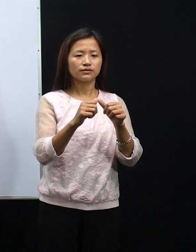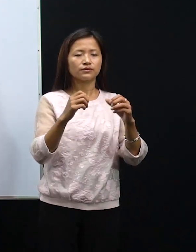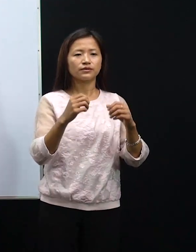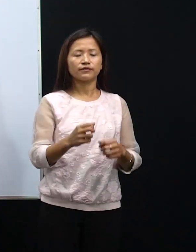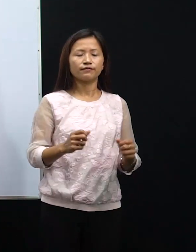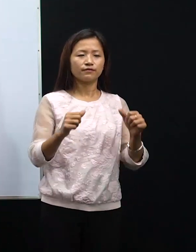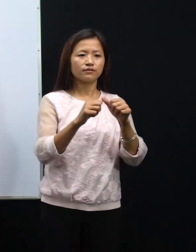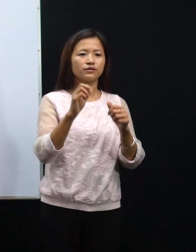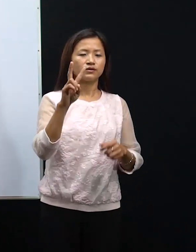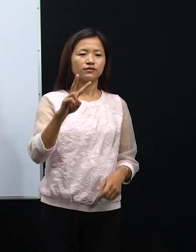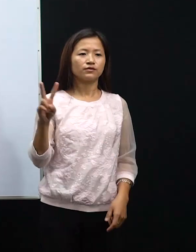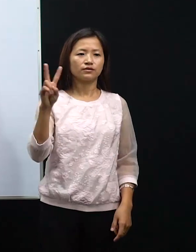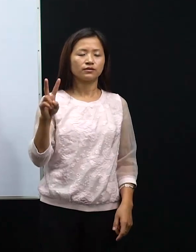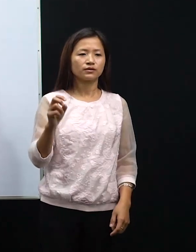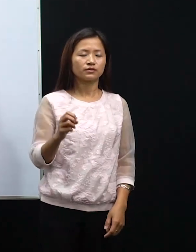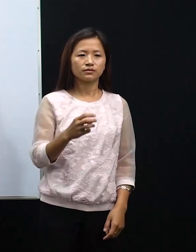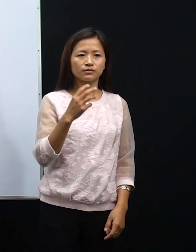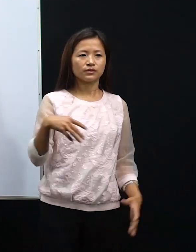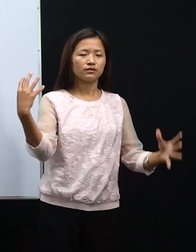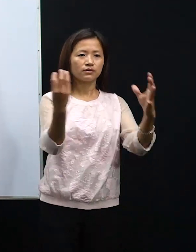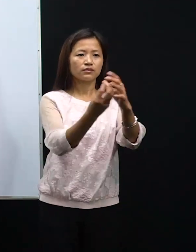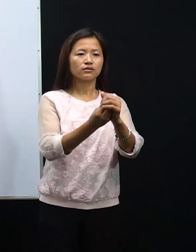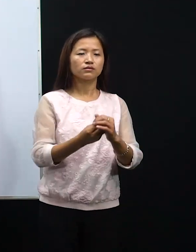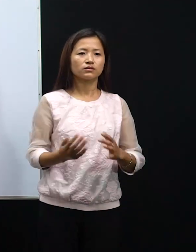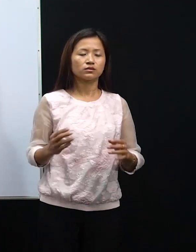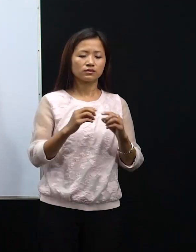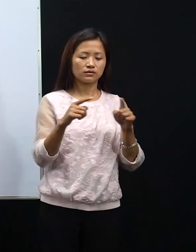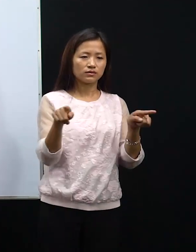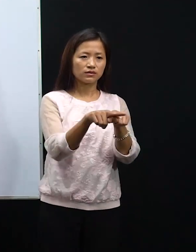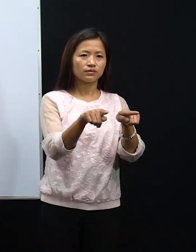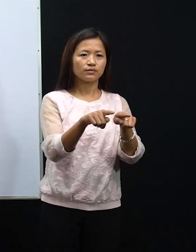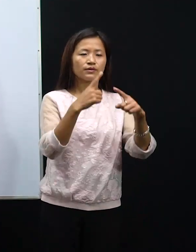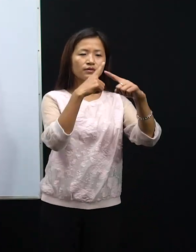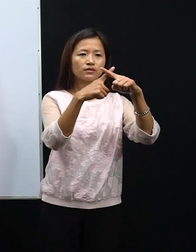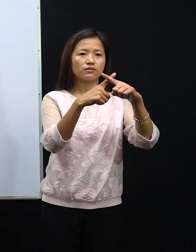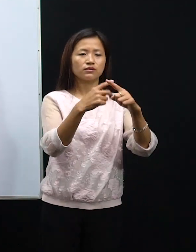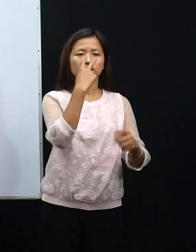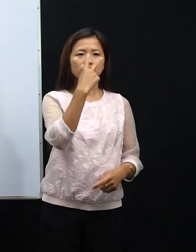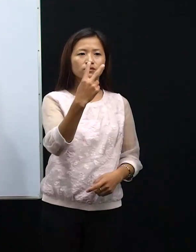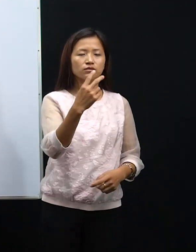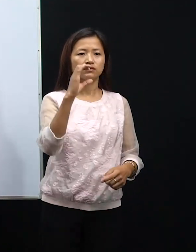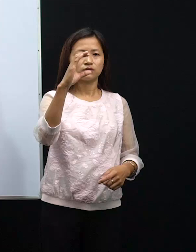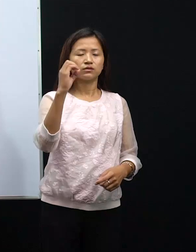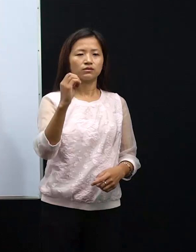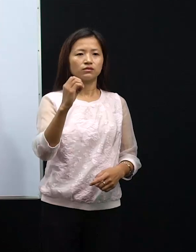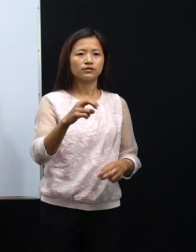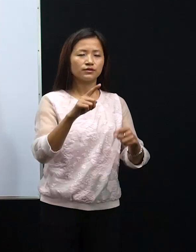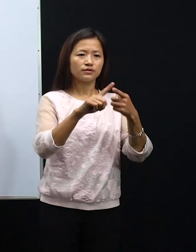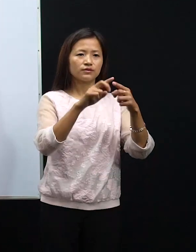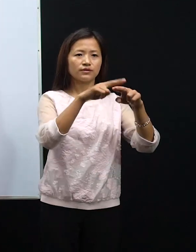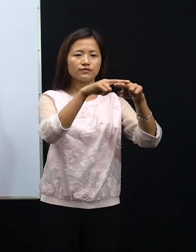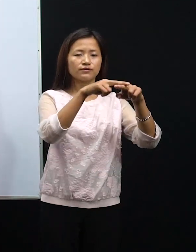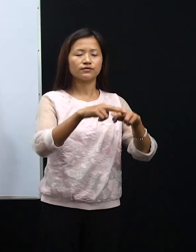variables cannot be added, we will write common x for both of them. And now if you look at the coefficients, we have already